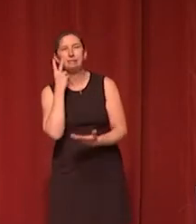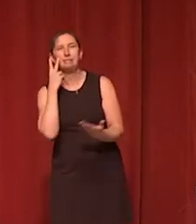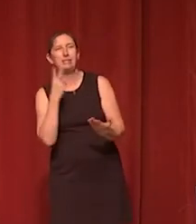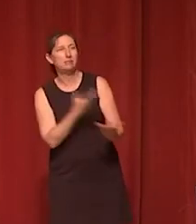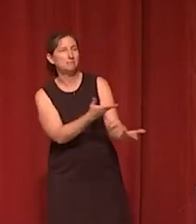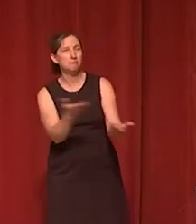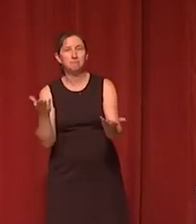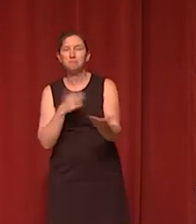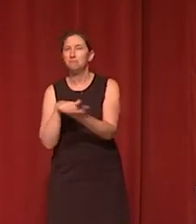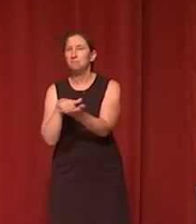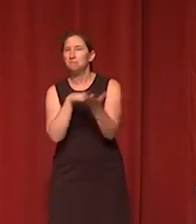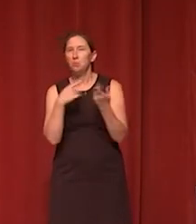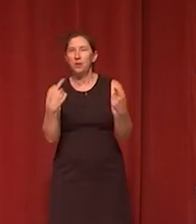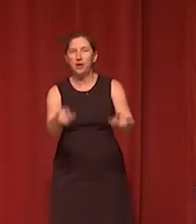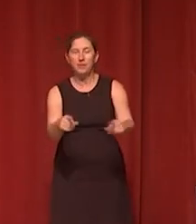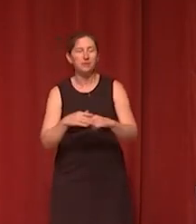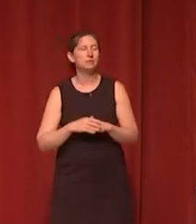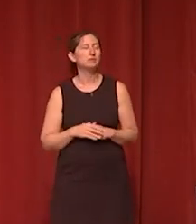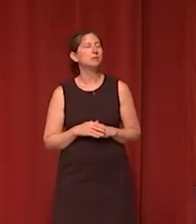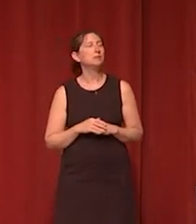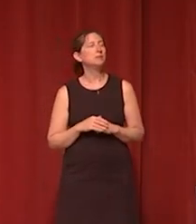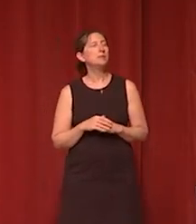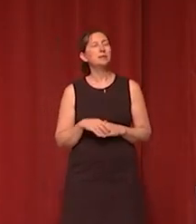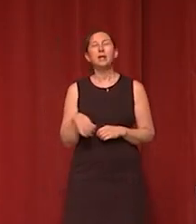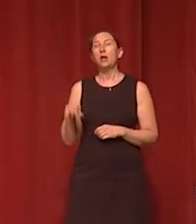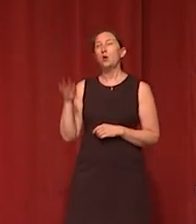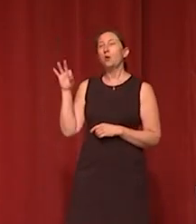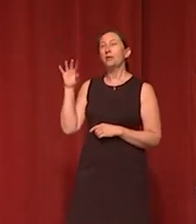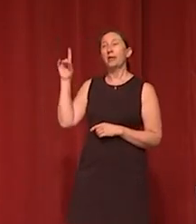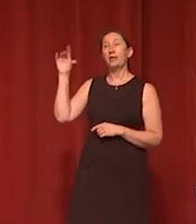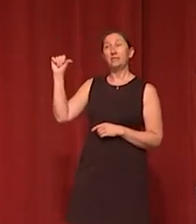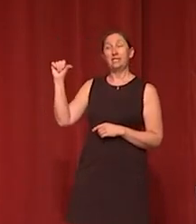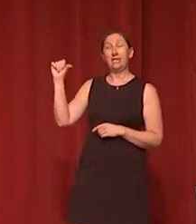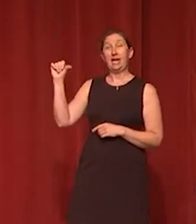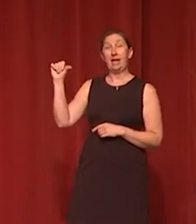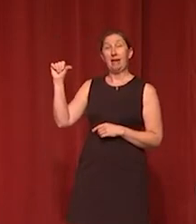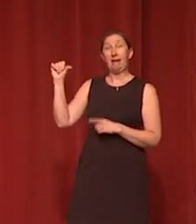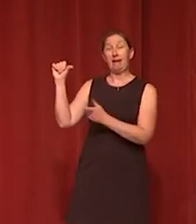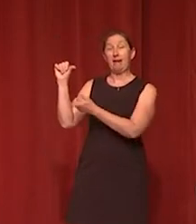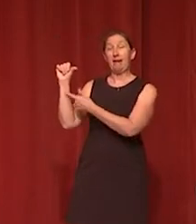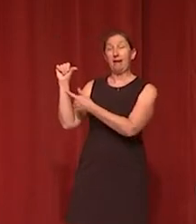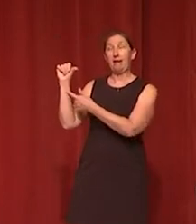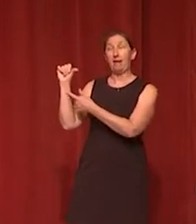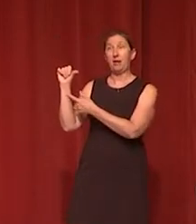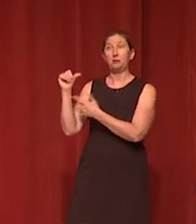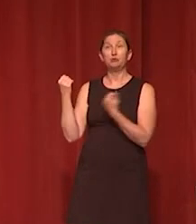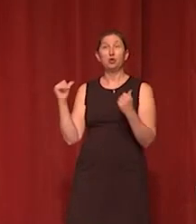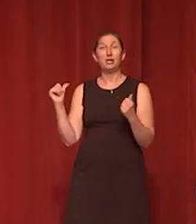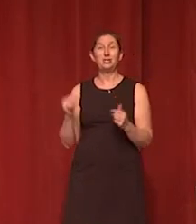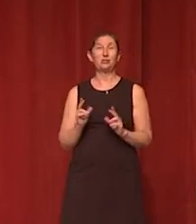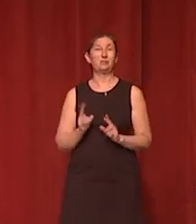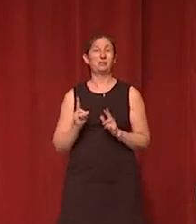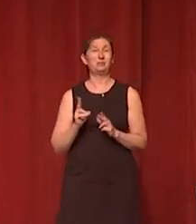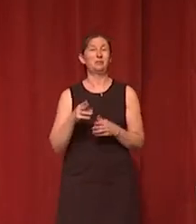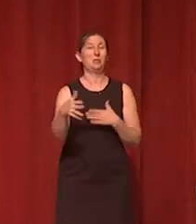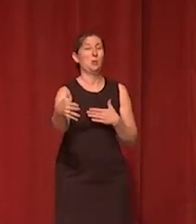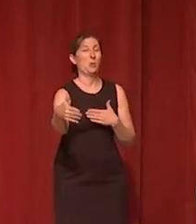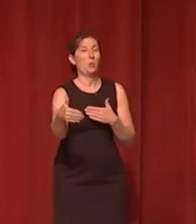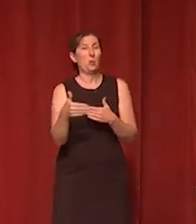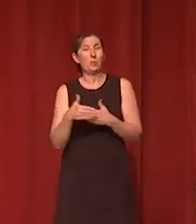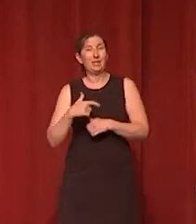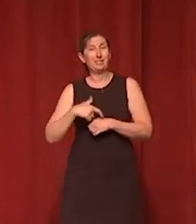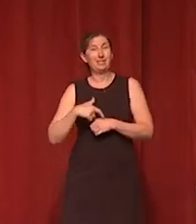that acceleration doesn't allow all of the advanced or the large studies that we've had in the past with some of